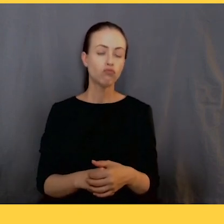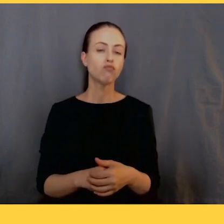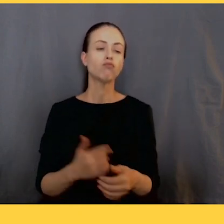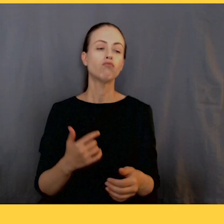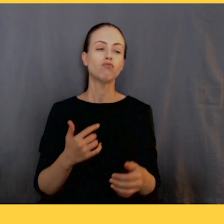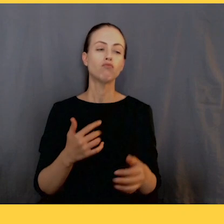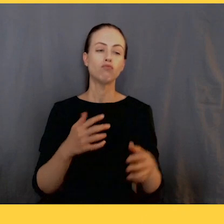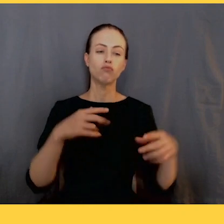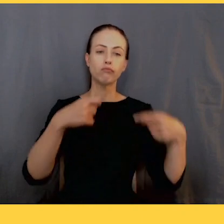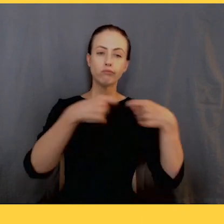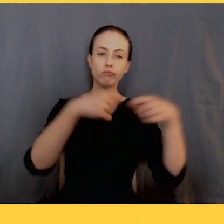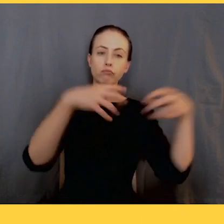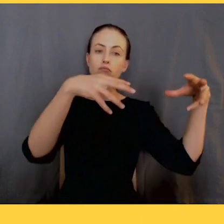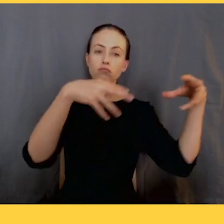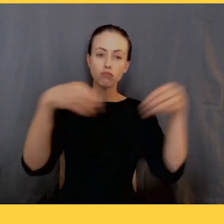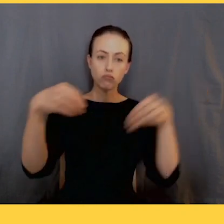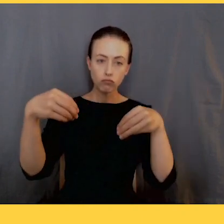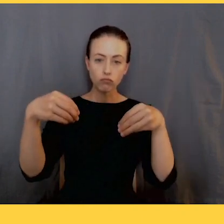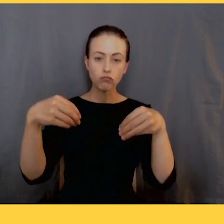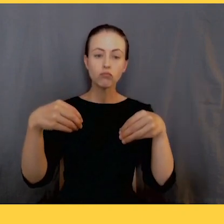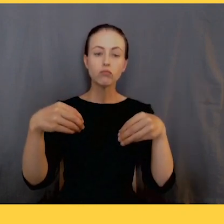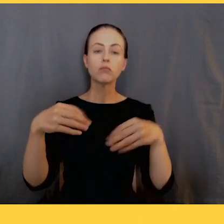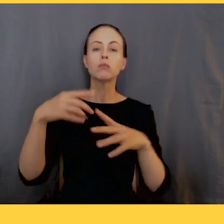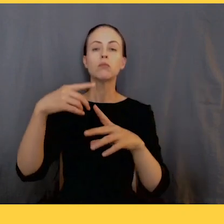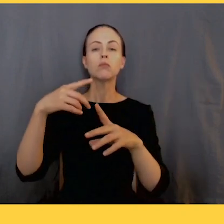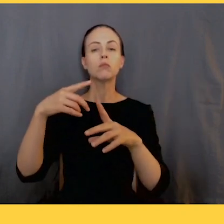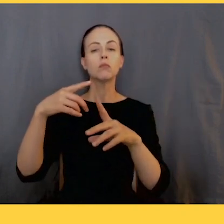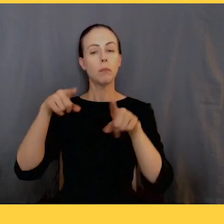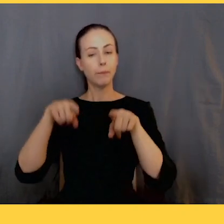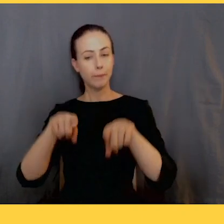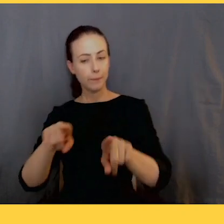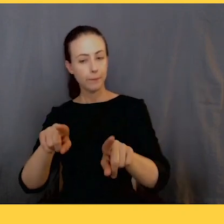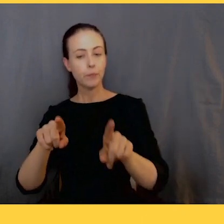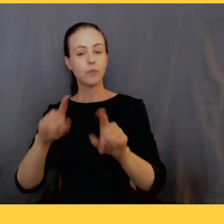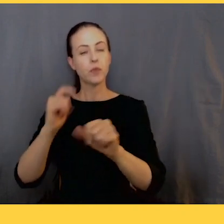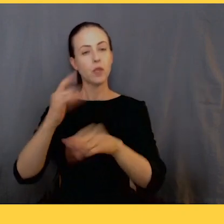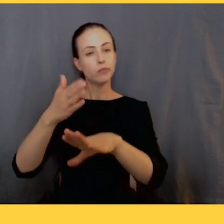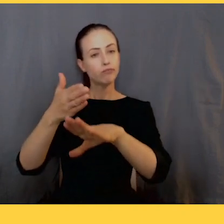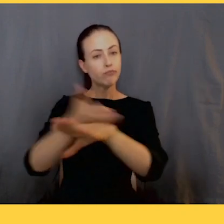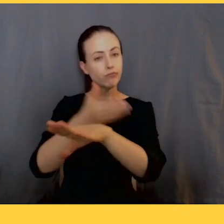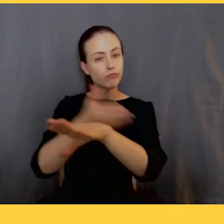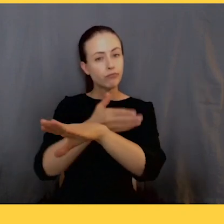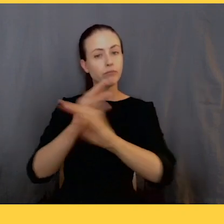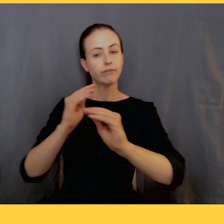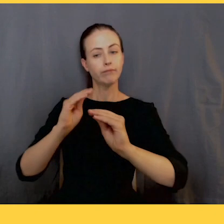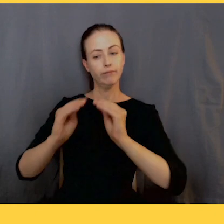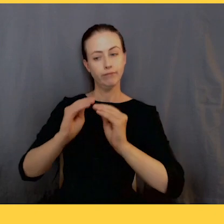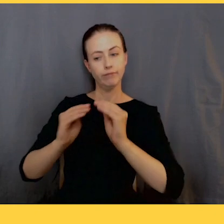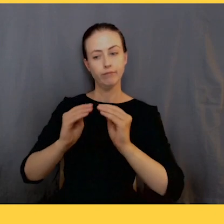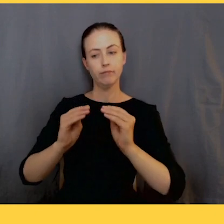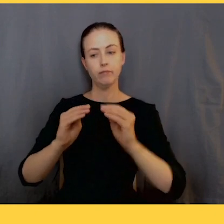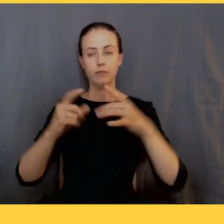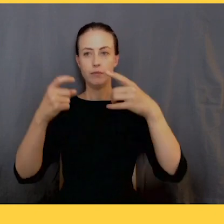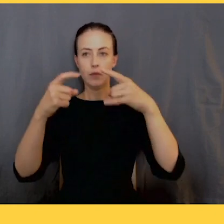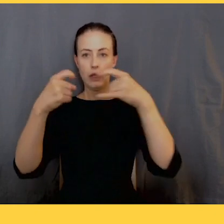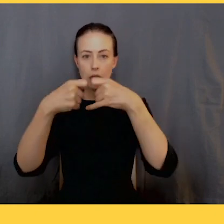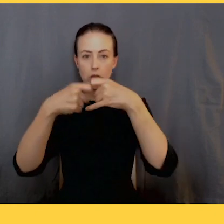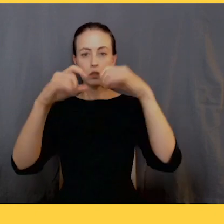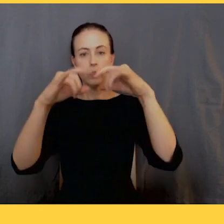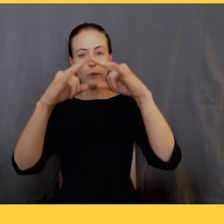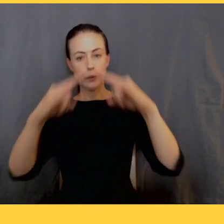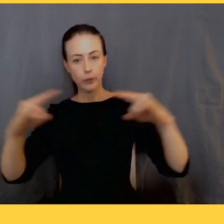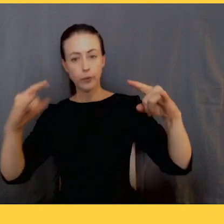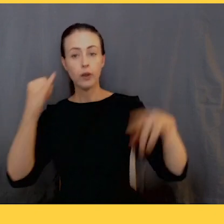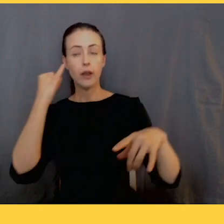a complementary to our infrastructure hardening measures when weather conditions threaten power lines in a way that presents